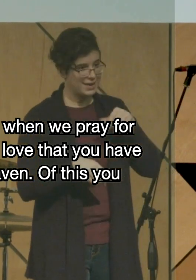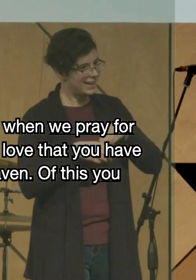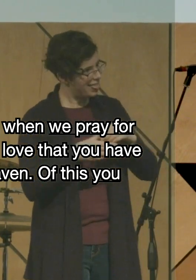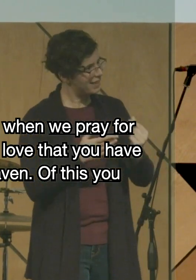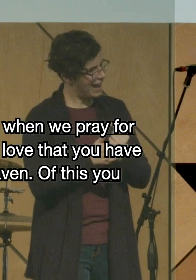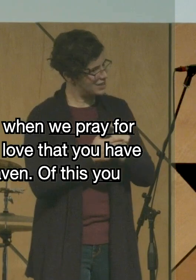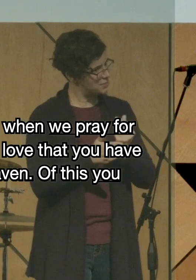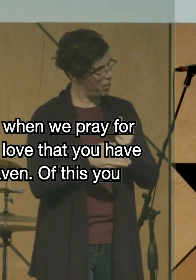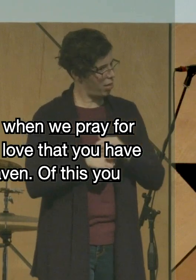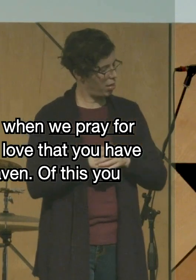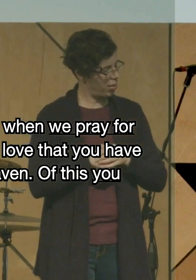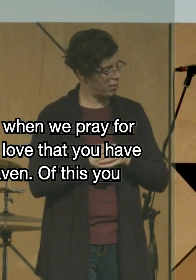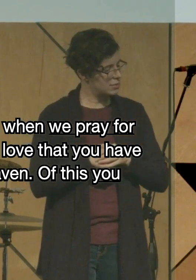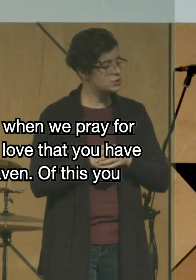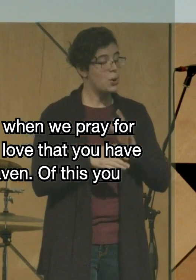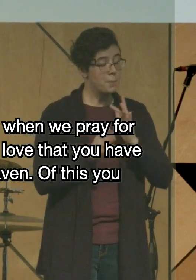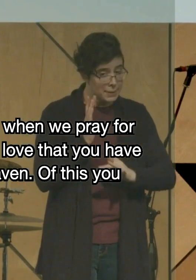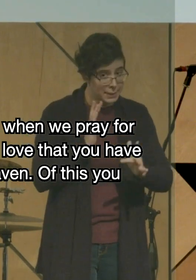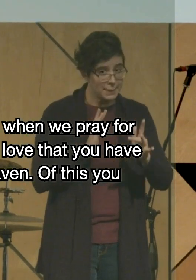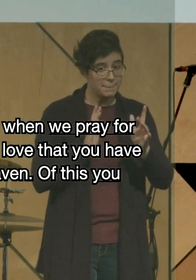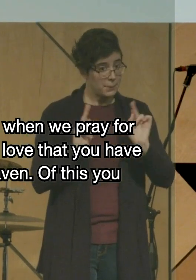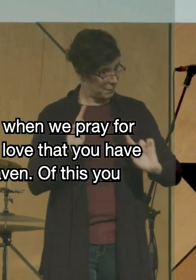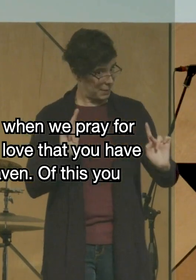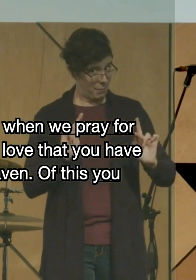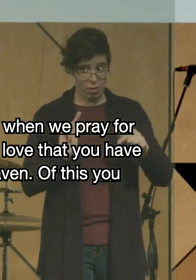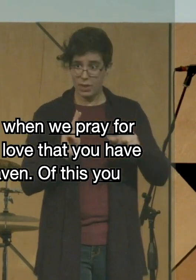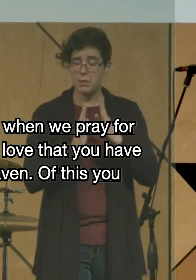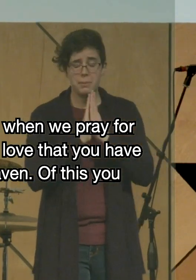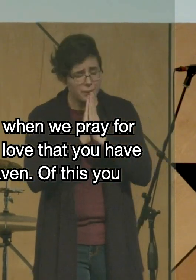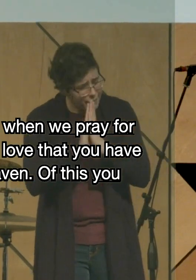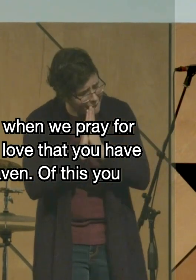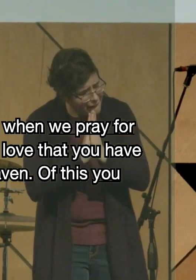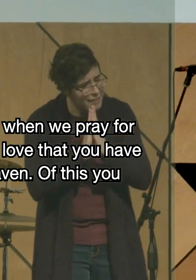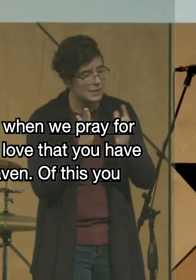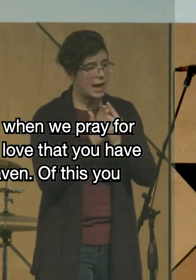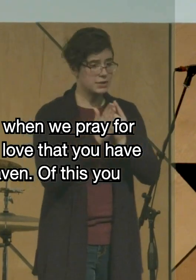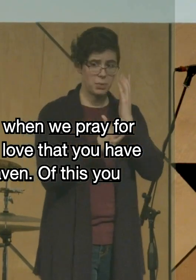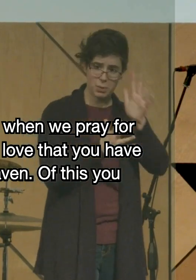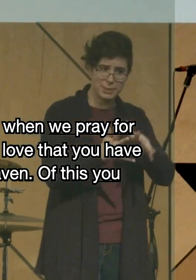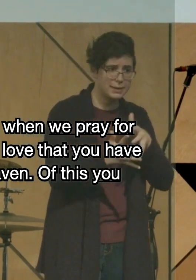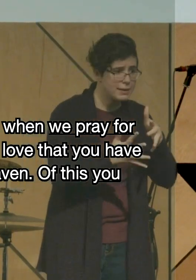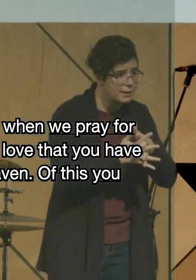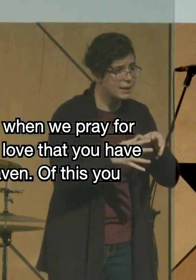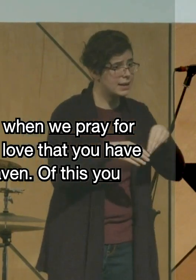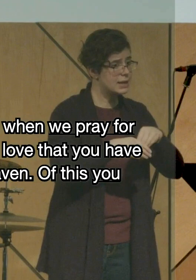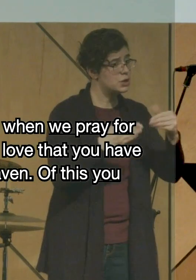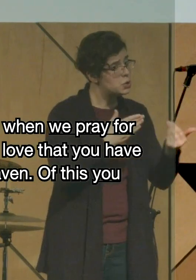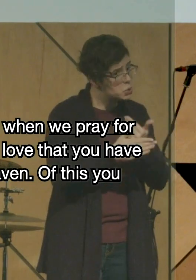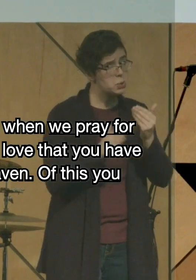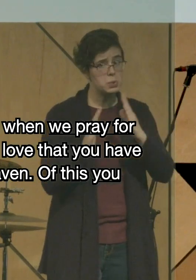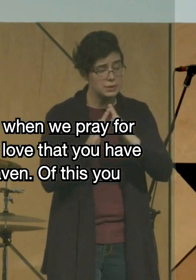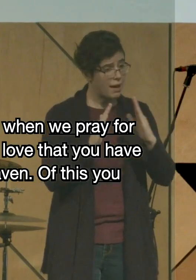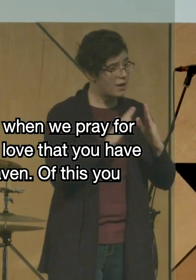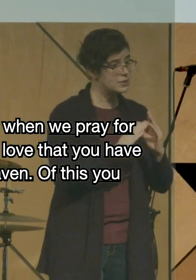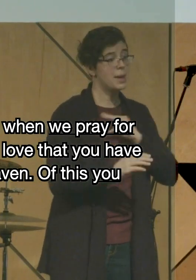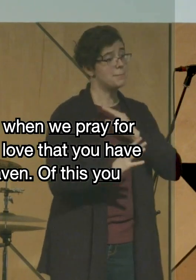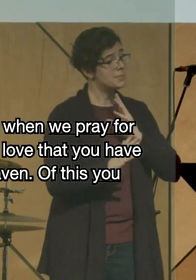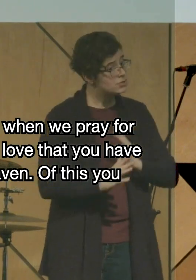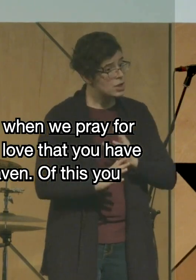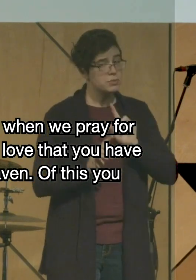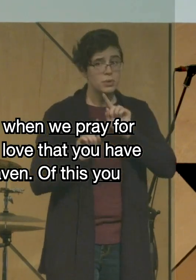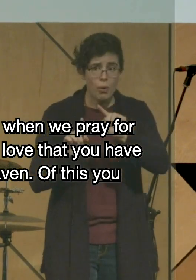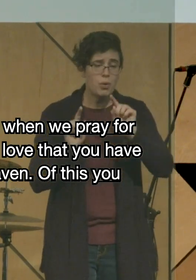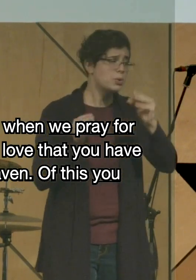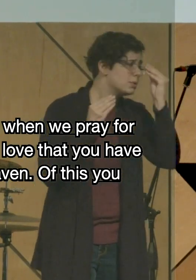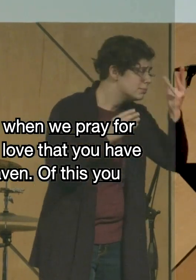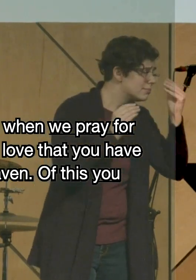gospel. So people were praying that the gospel would take root in new places, and missionaries were saying the truth